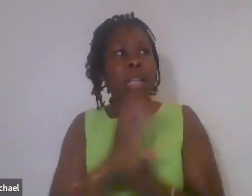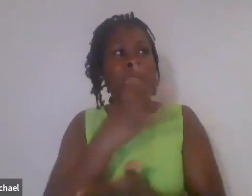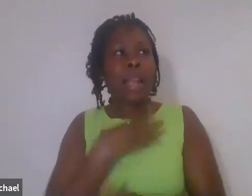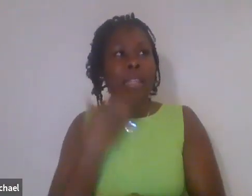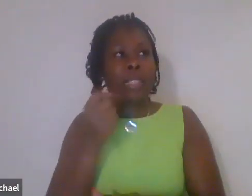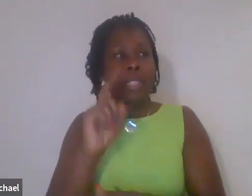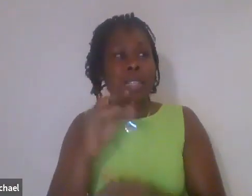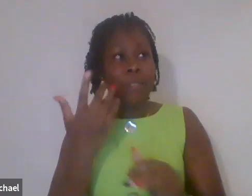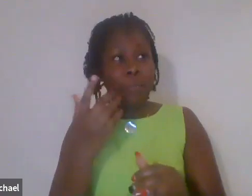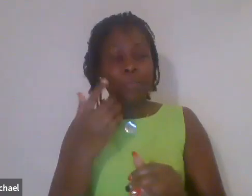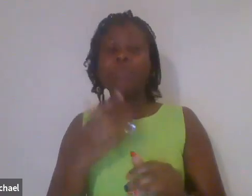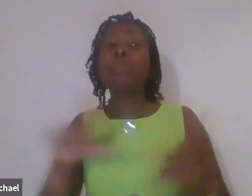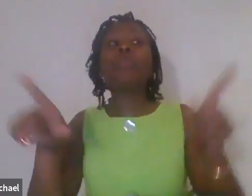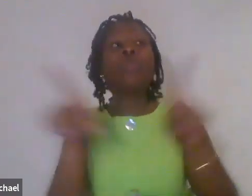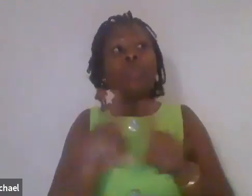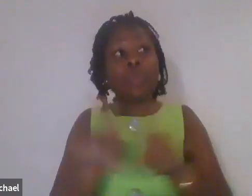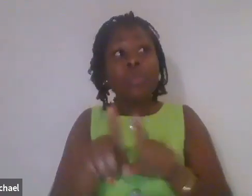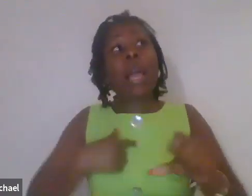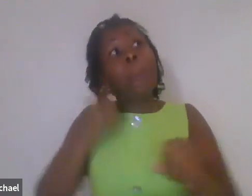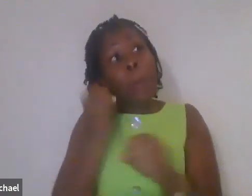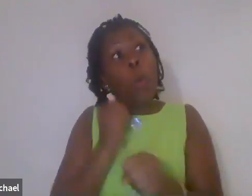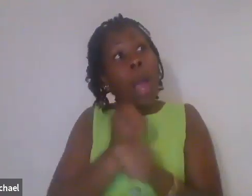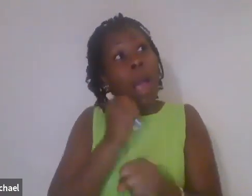That we are doing Convention on the Rights of Persons with Disabilities.